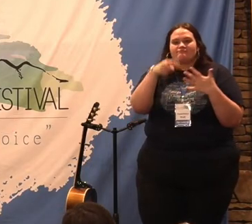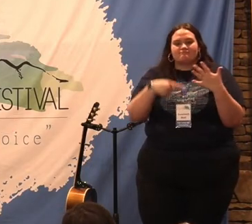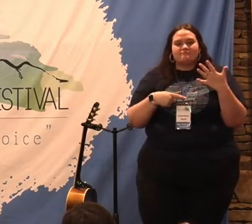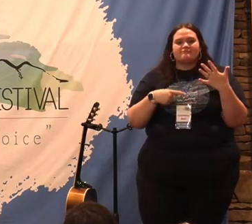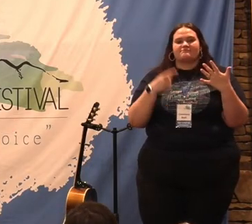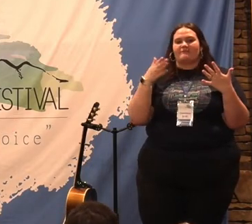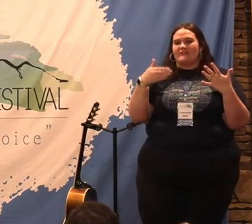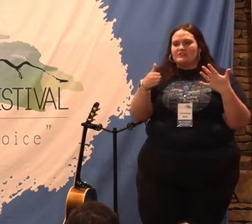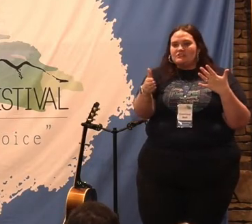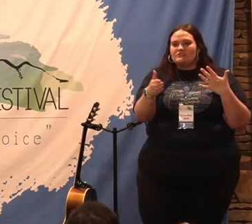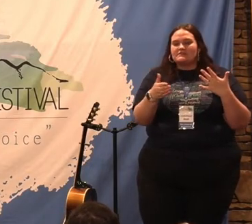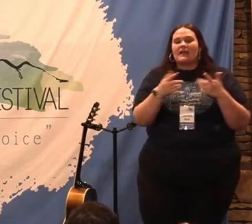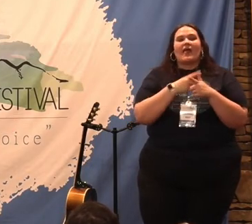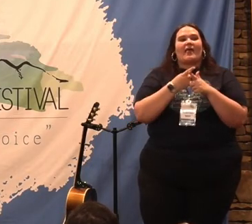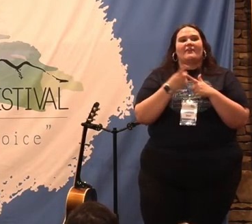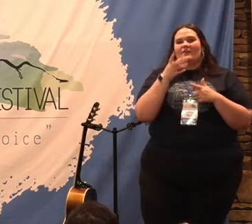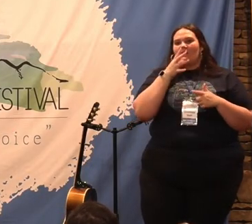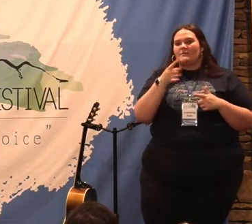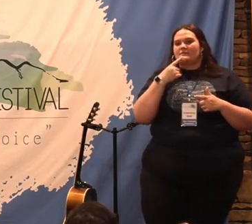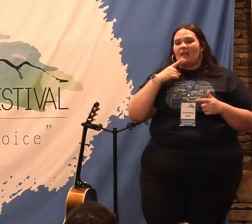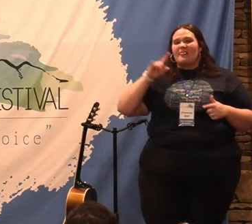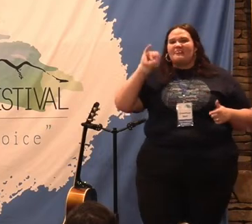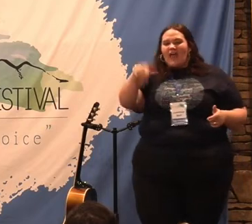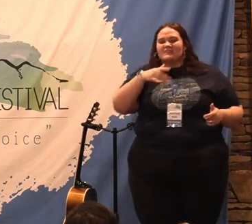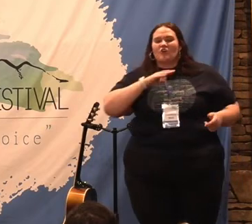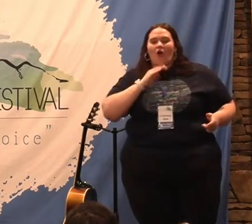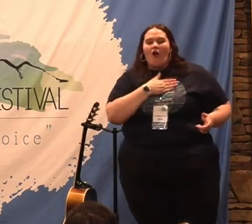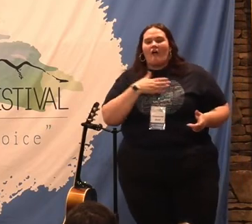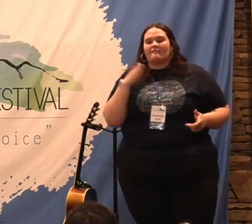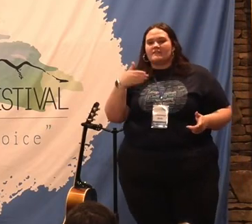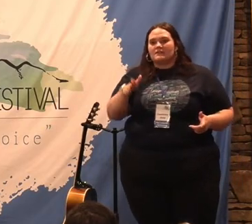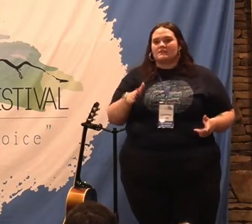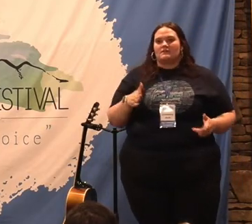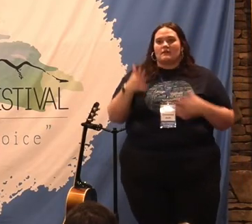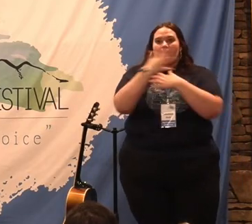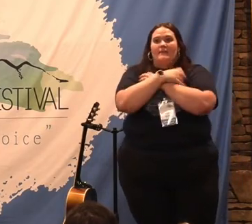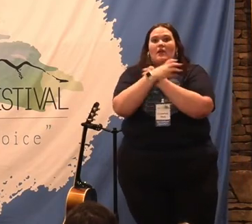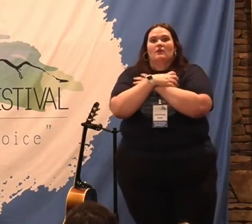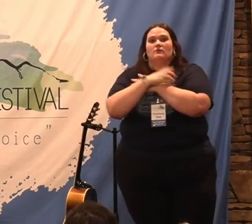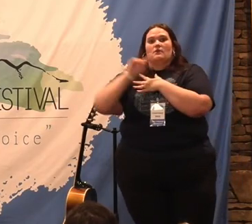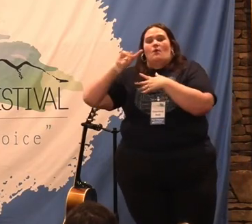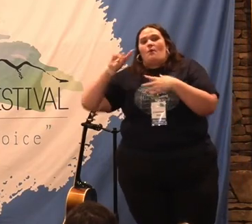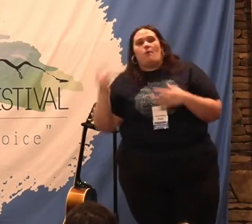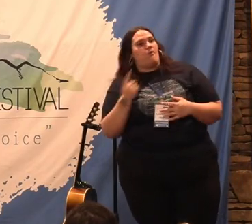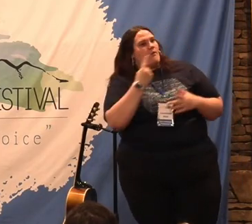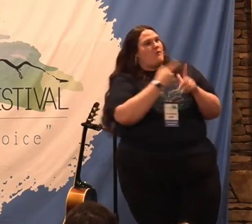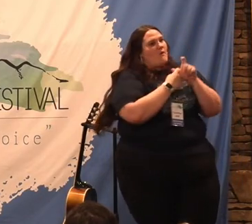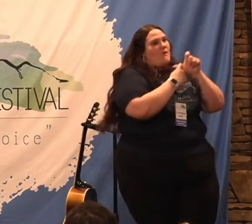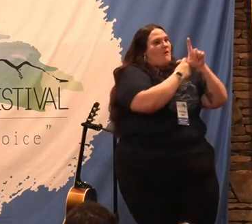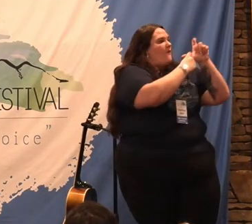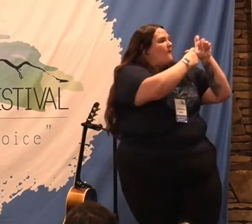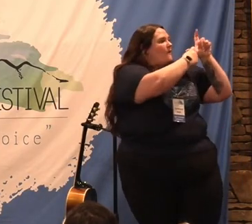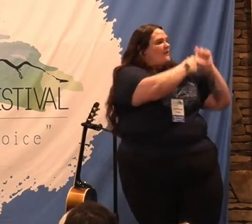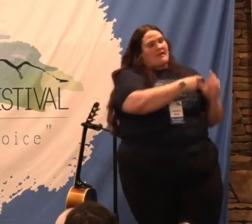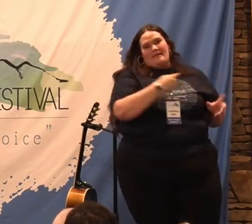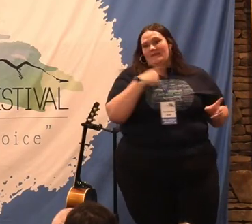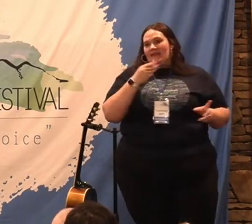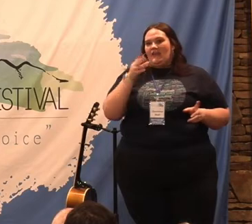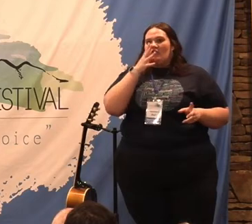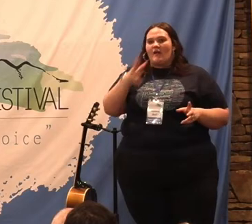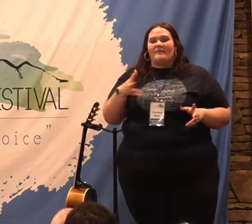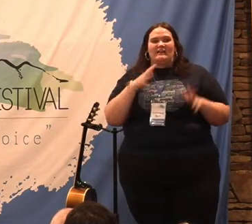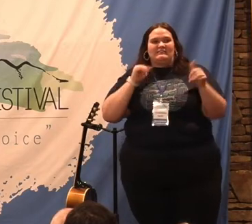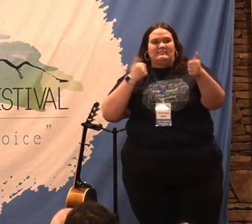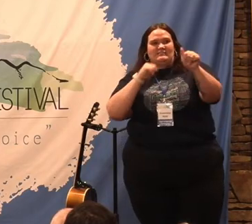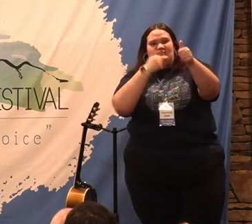And then Grandma says, that's our fish. The bear turns around, takes off back down the trail, and Grandma and I are right behind